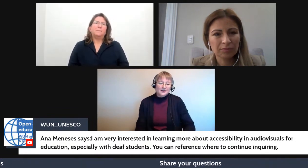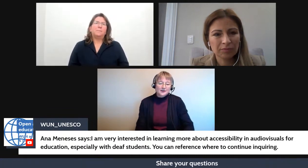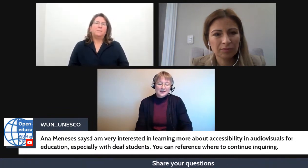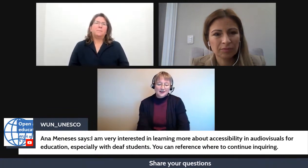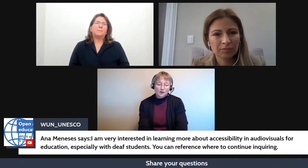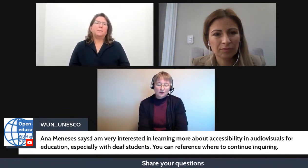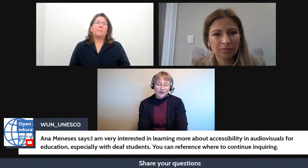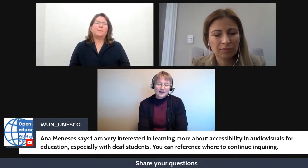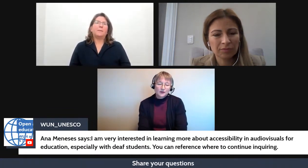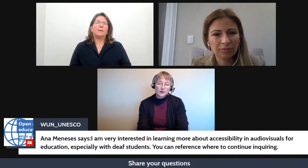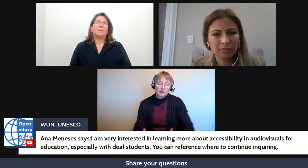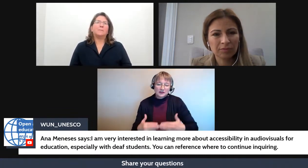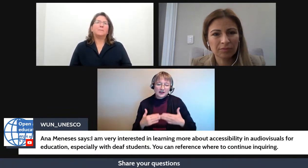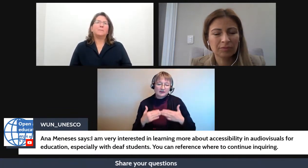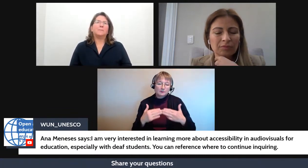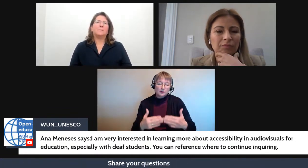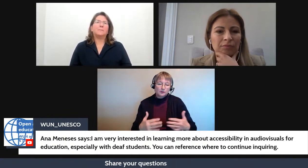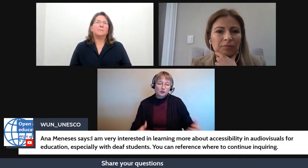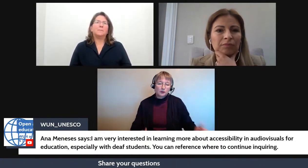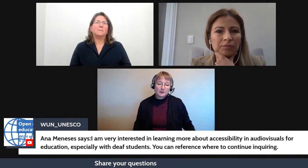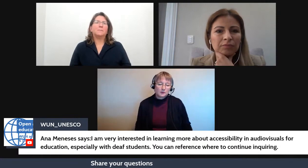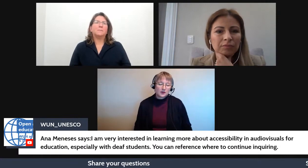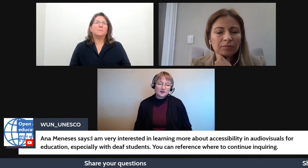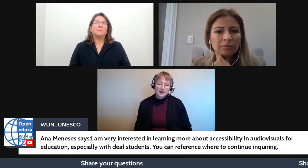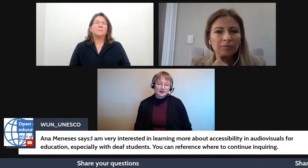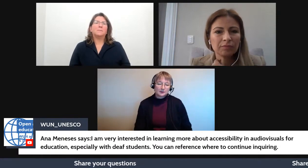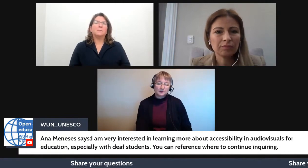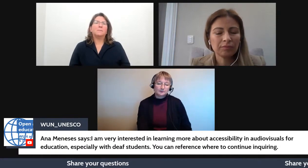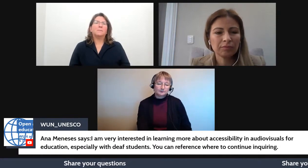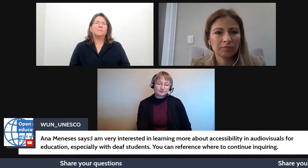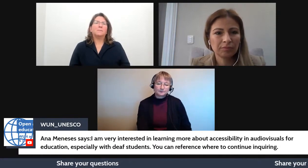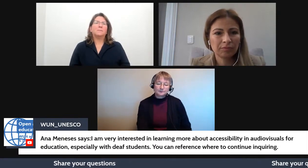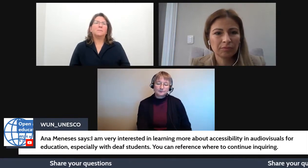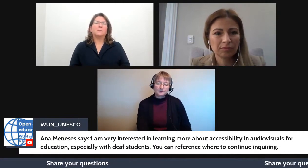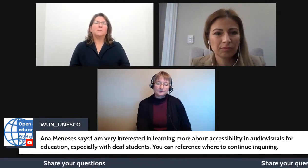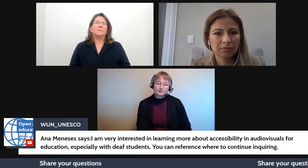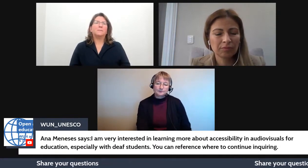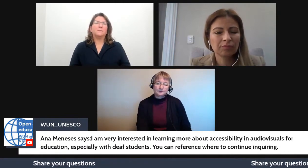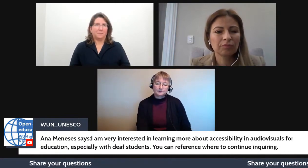instead of using the old-fashioned way, we just have to move forward and be more accessible.